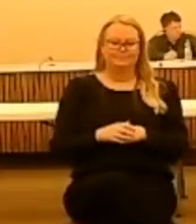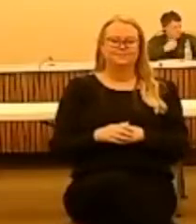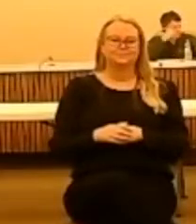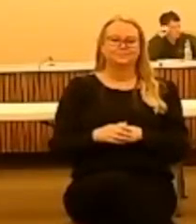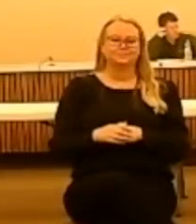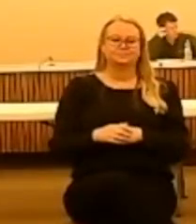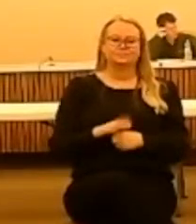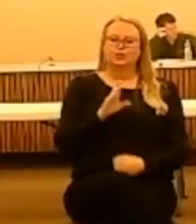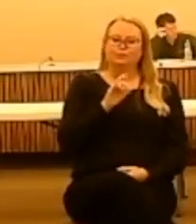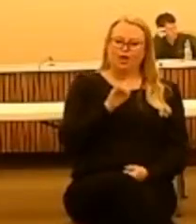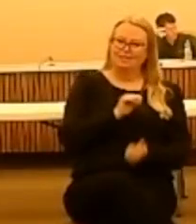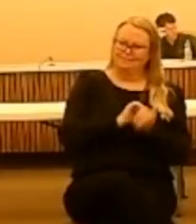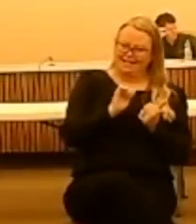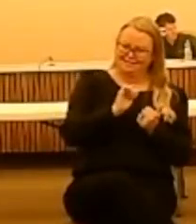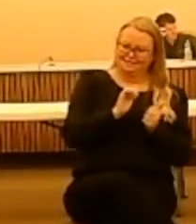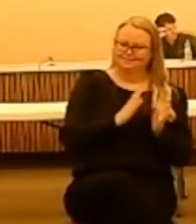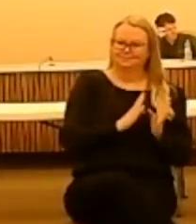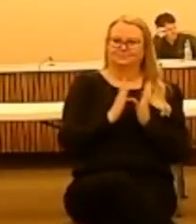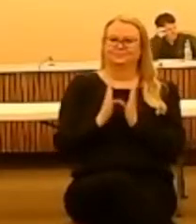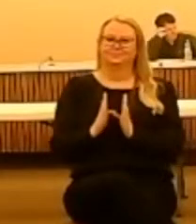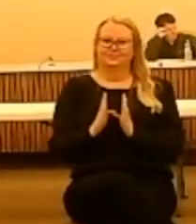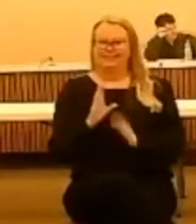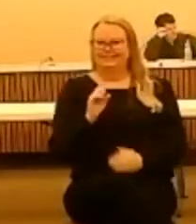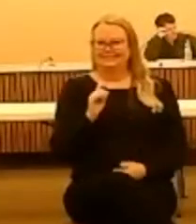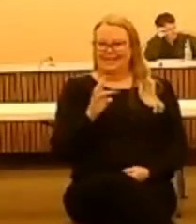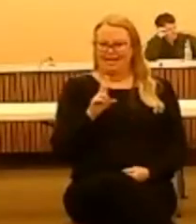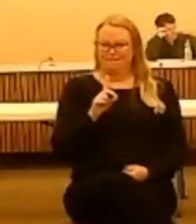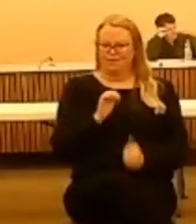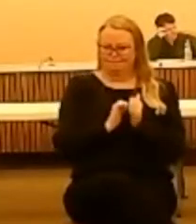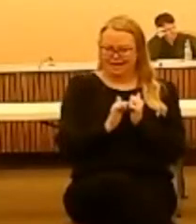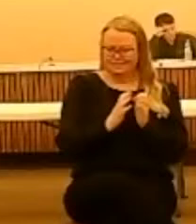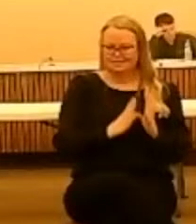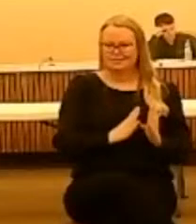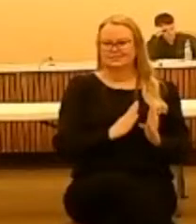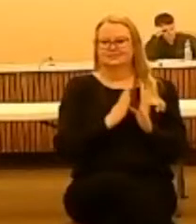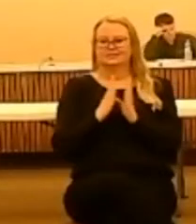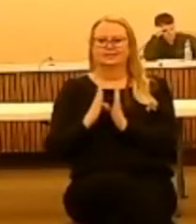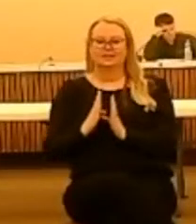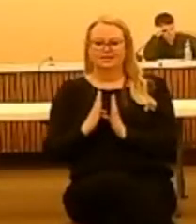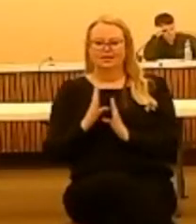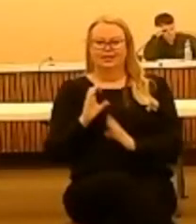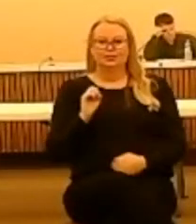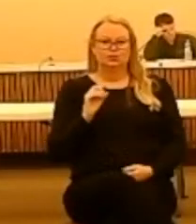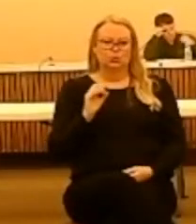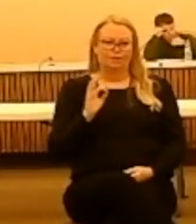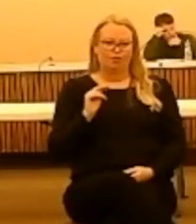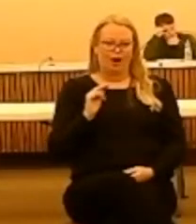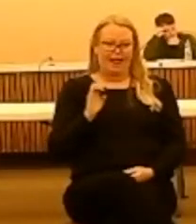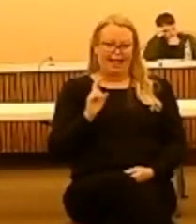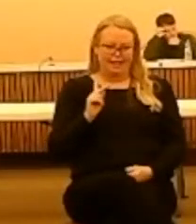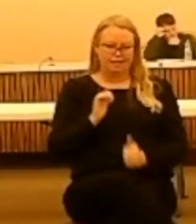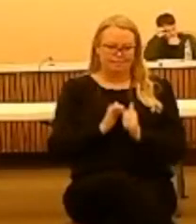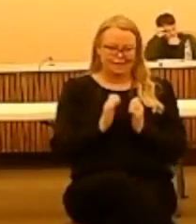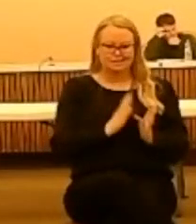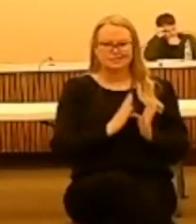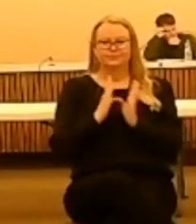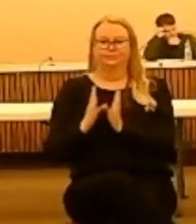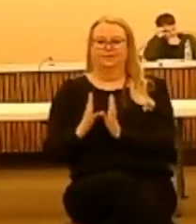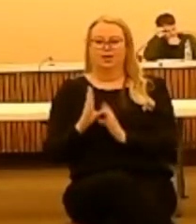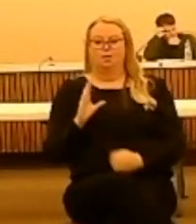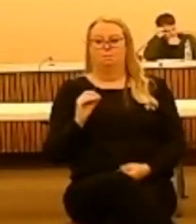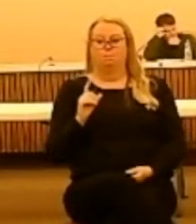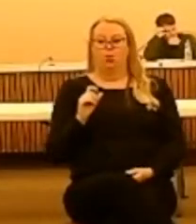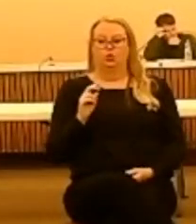Councilmember Barley, Aye. Councilmember Stafford, Councilmember Safranek, Aye. Councilmember